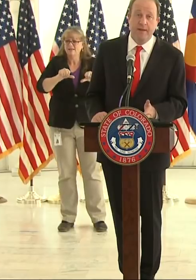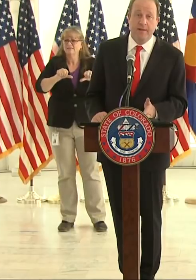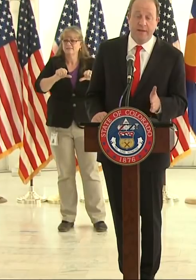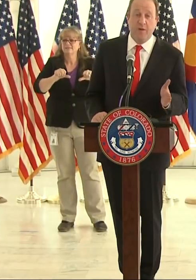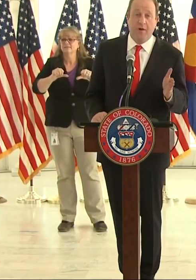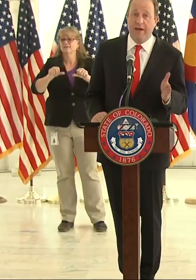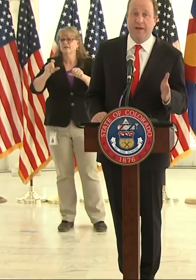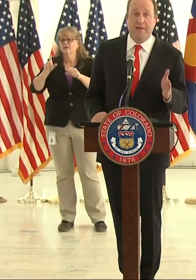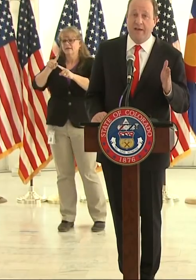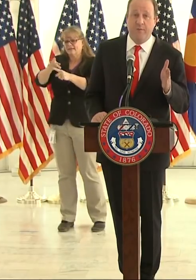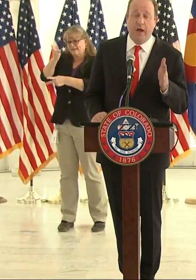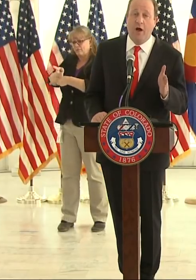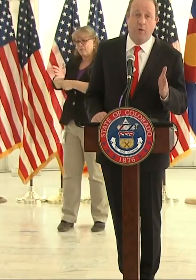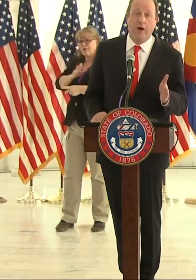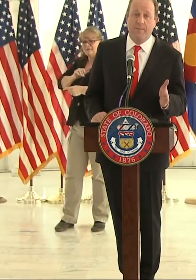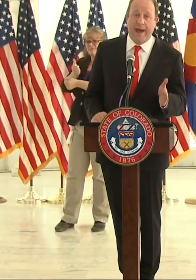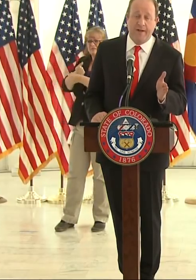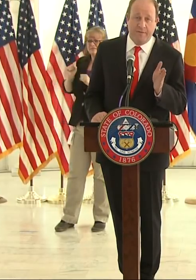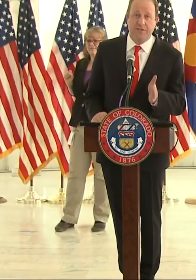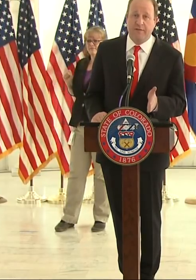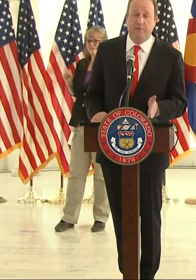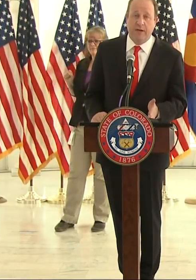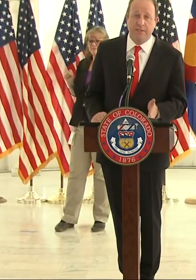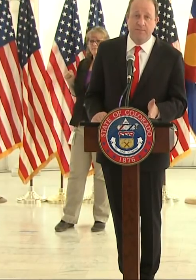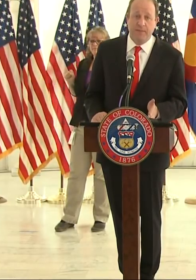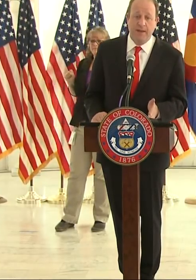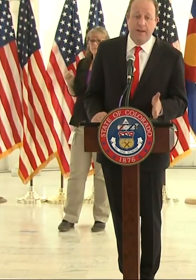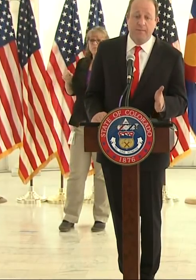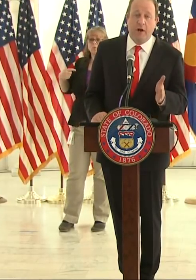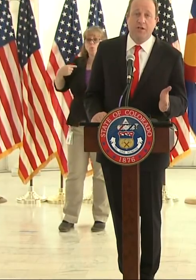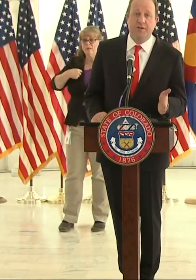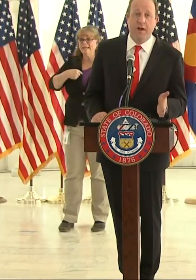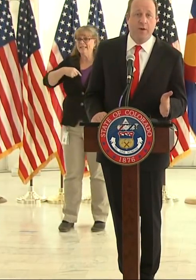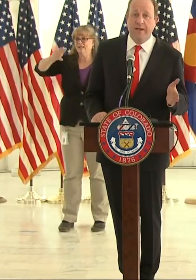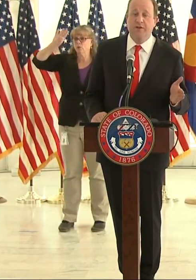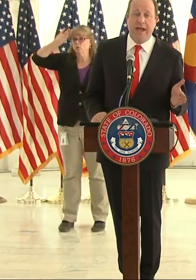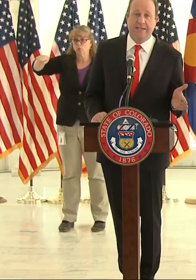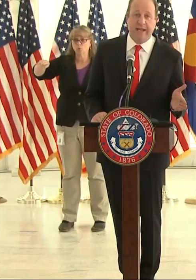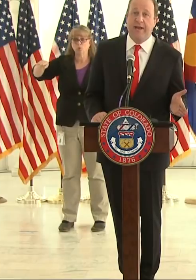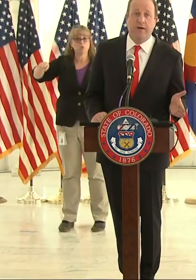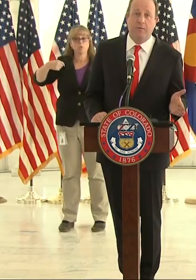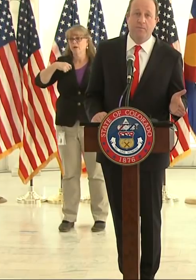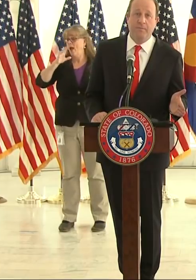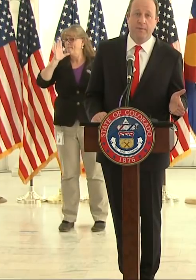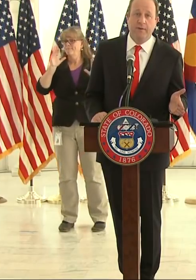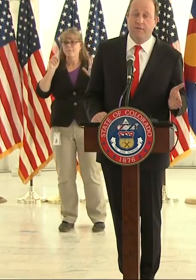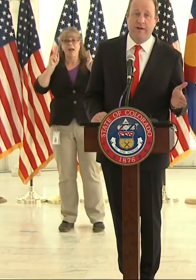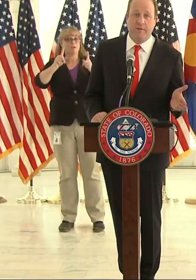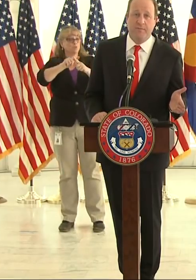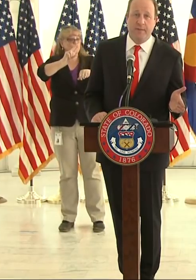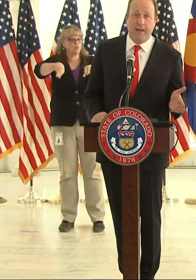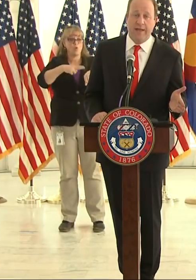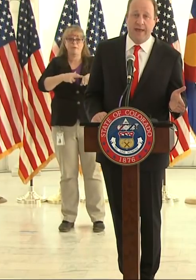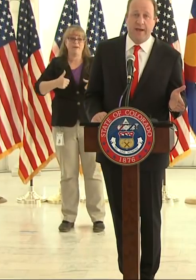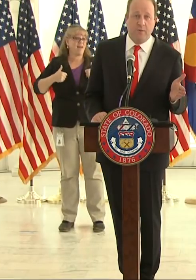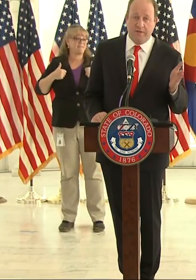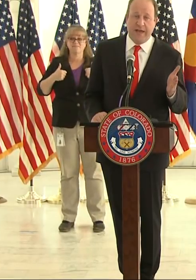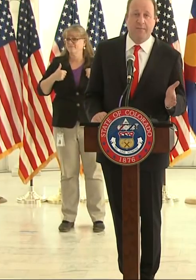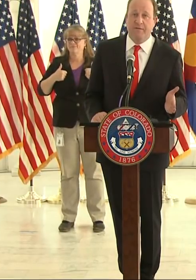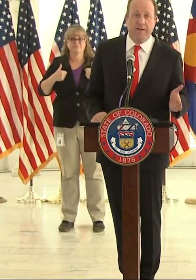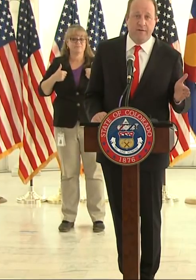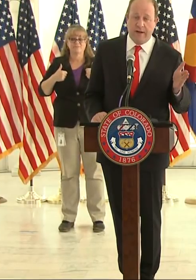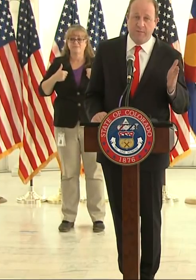knowing that you won't have that life we all want back for several months, but also knowing that you can't stay at home forever and